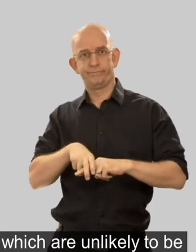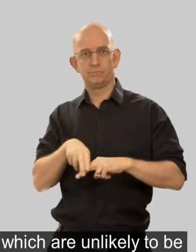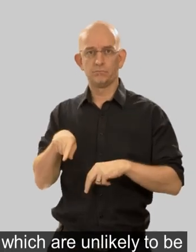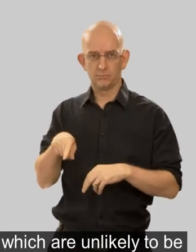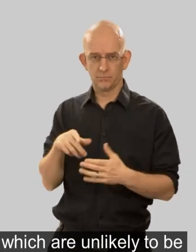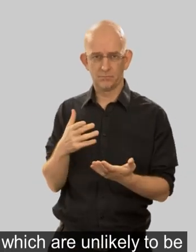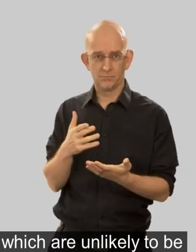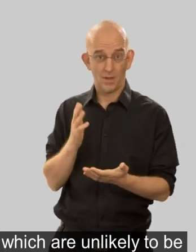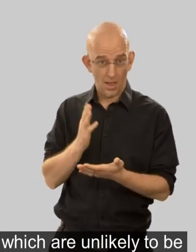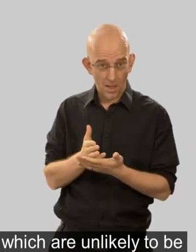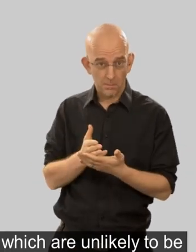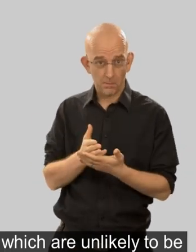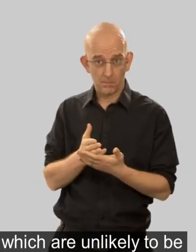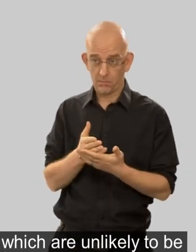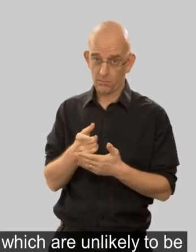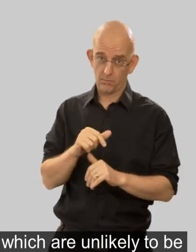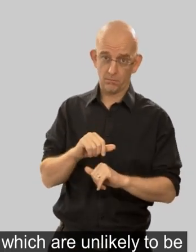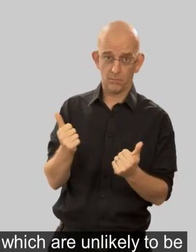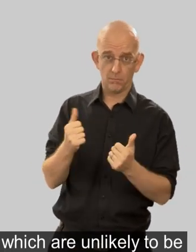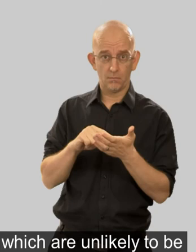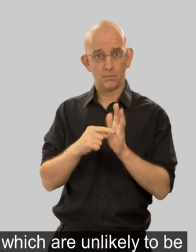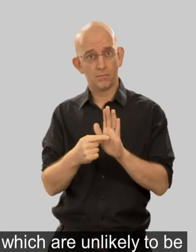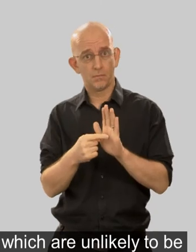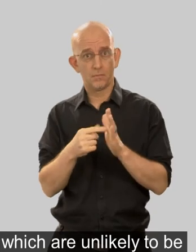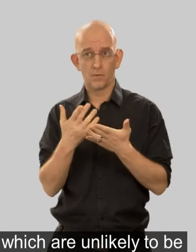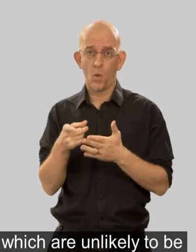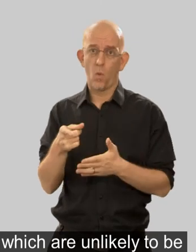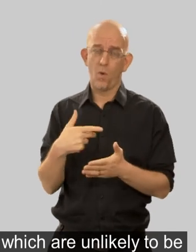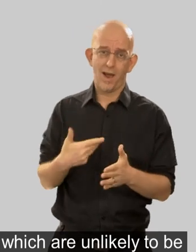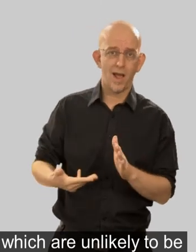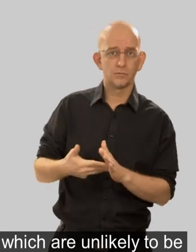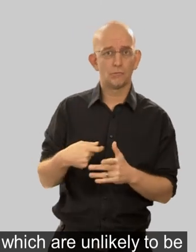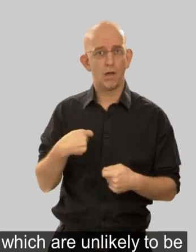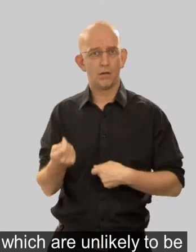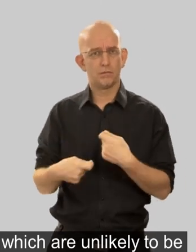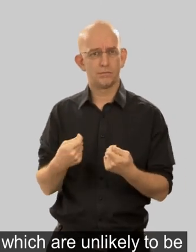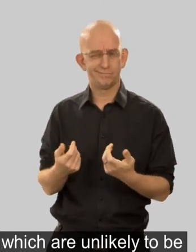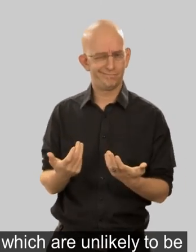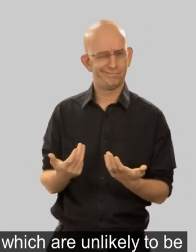which are unlikely to be a reliable indicator of extra costs.